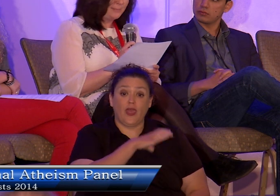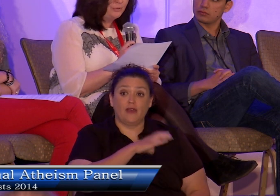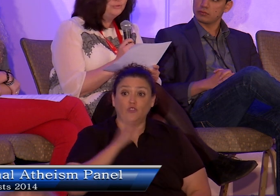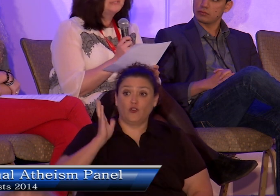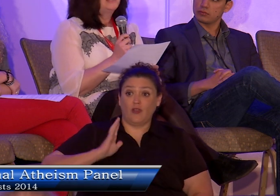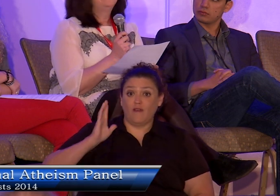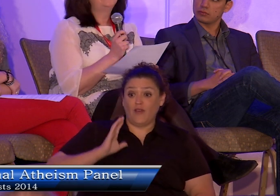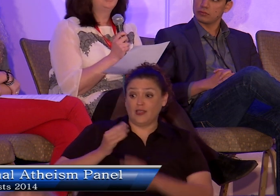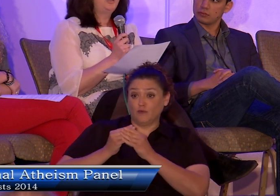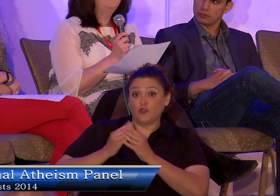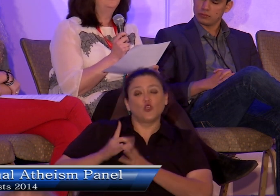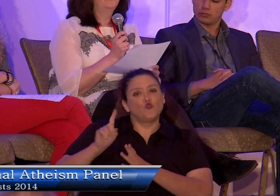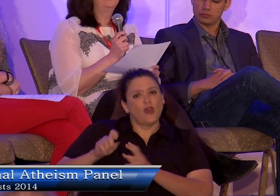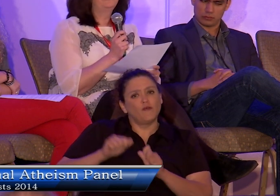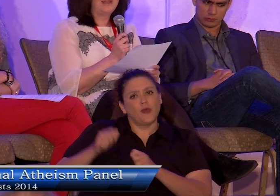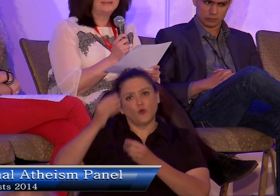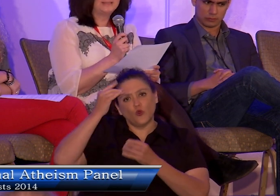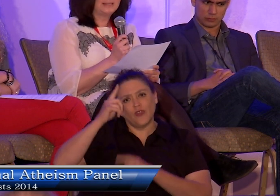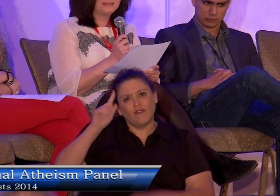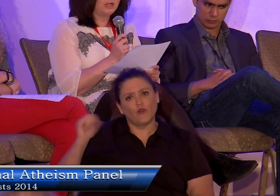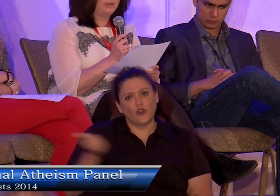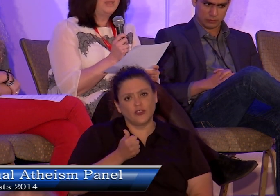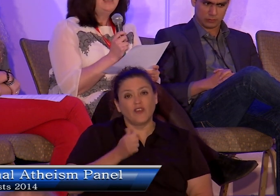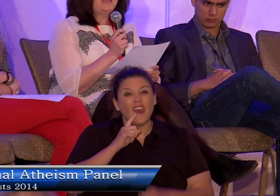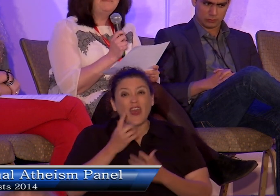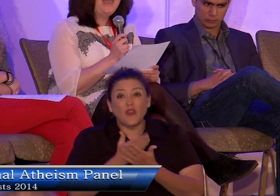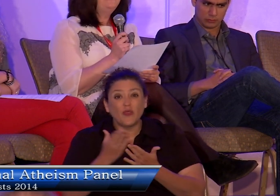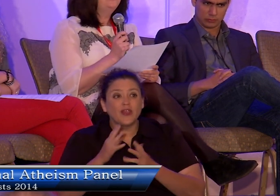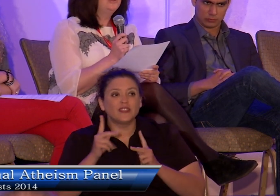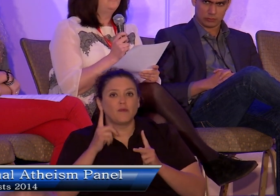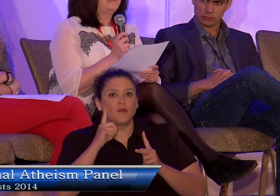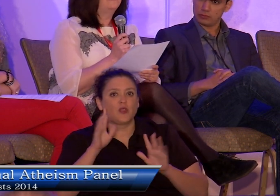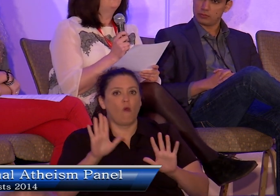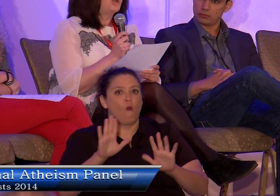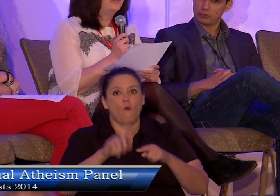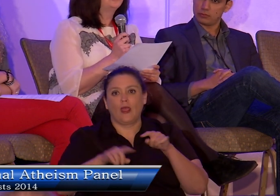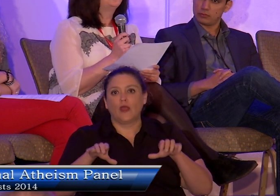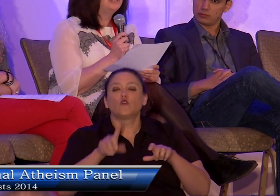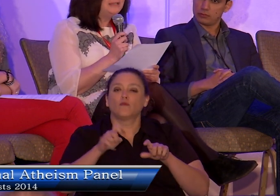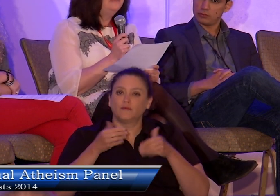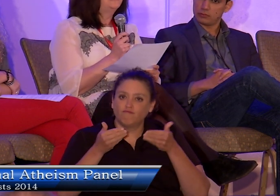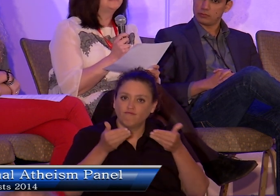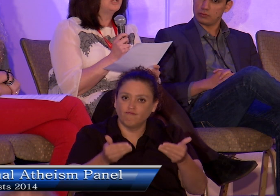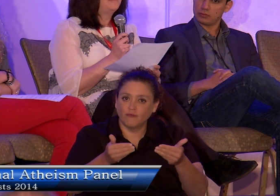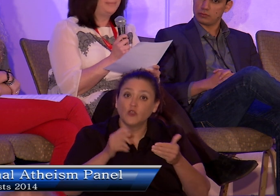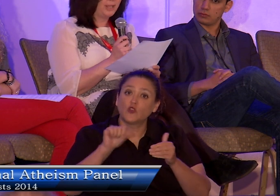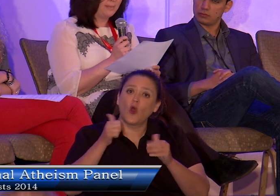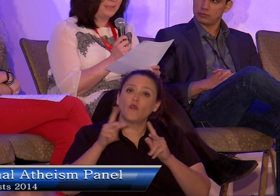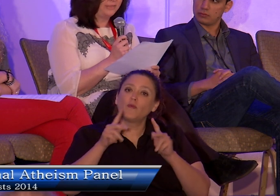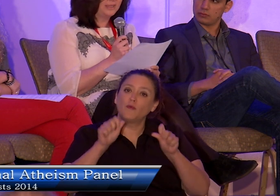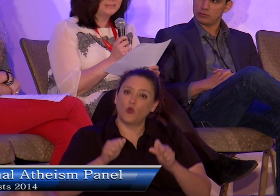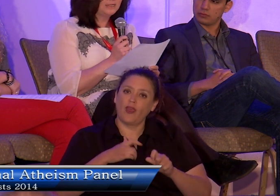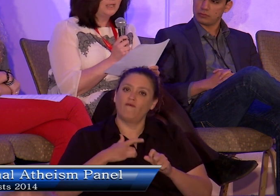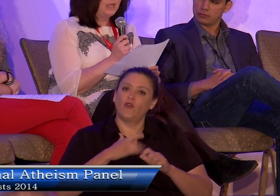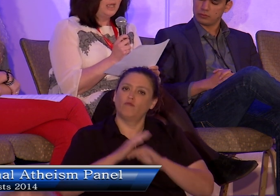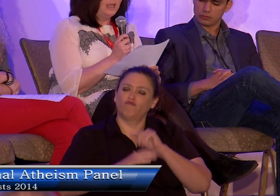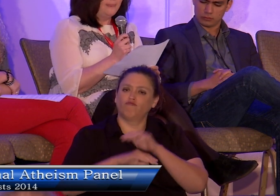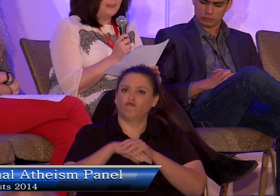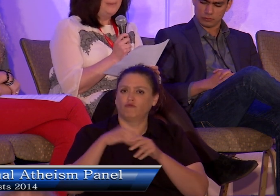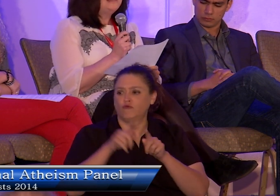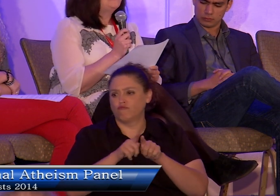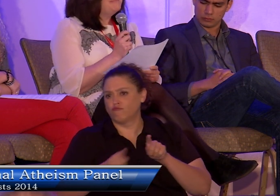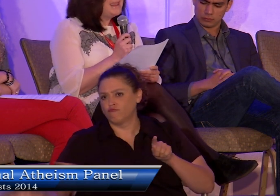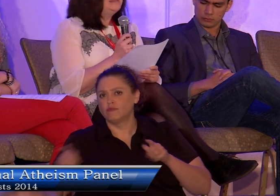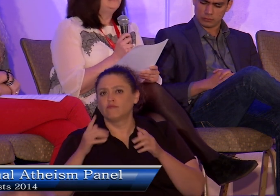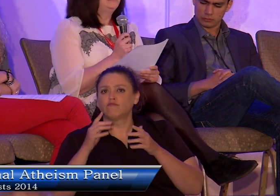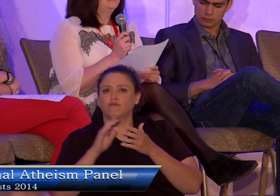breaking taboos that come with renouncing Islam and paving the way for others to leave Islam and become atheists.